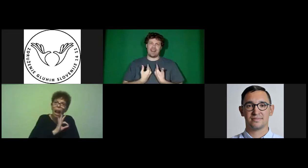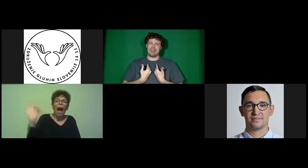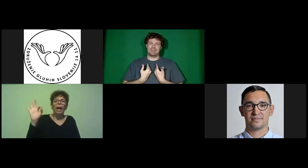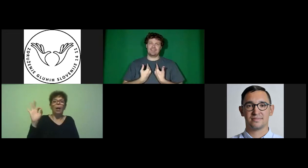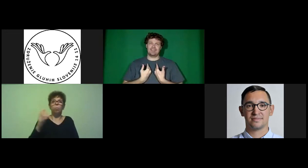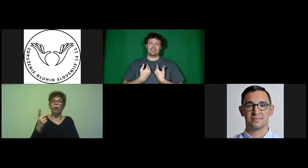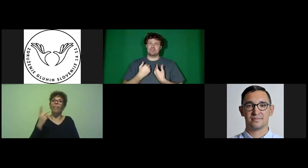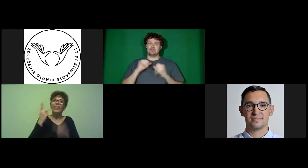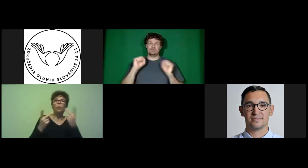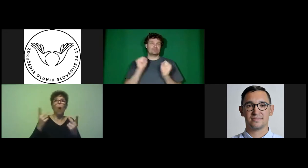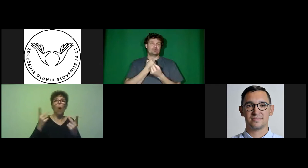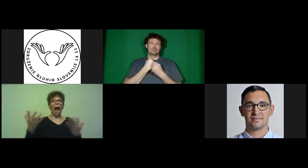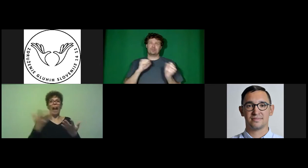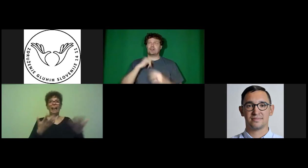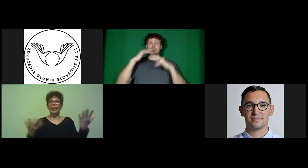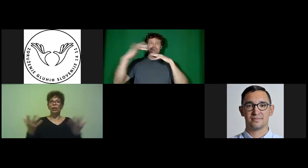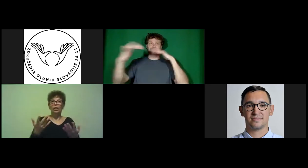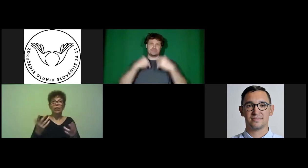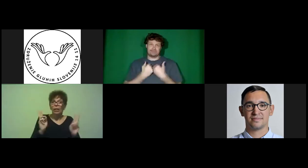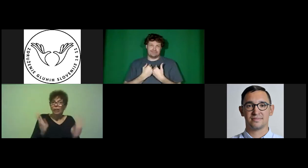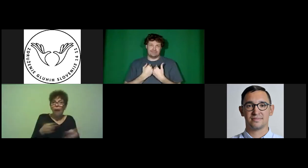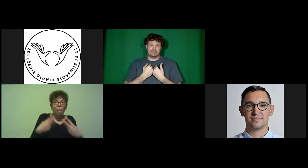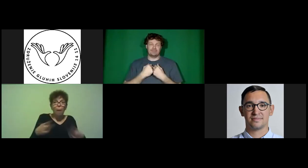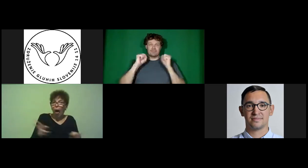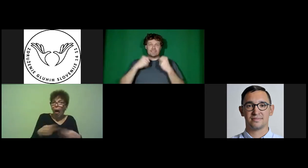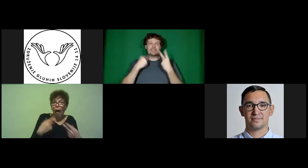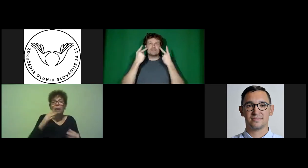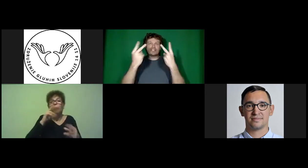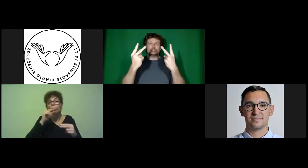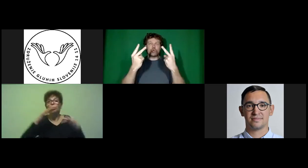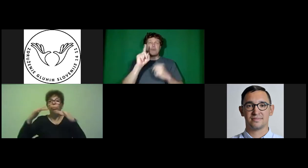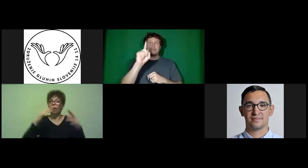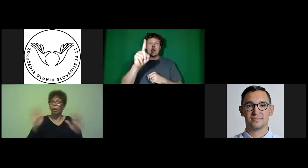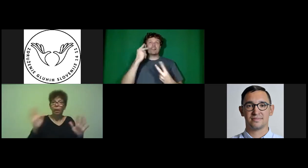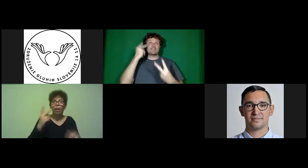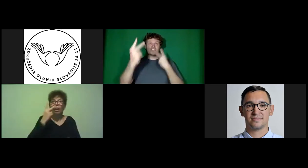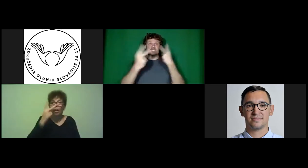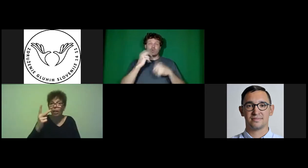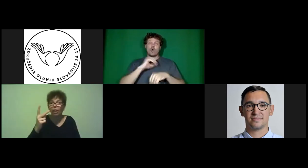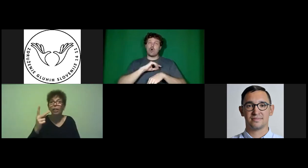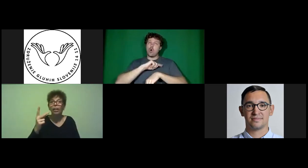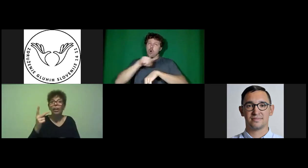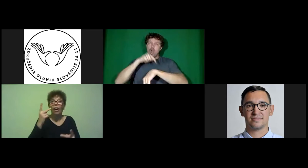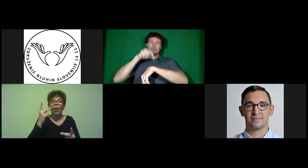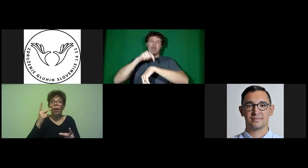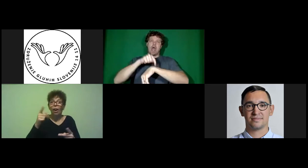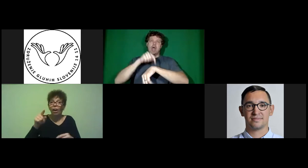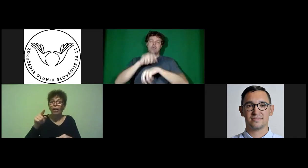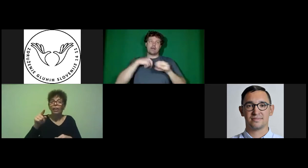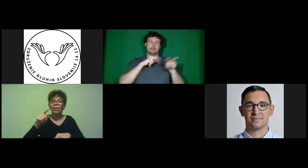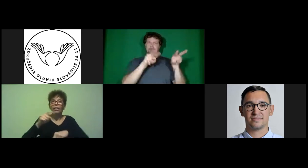this. How do you want to communicate? And I said, well, it has to be visual. I can't communicate in spoken